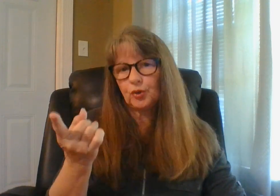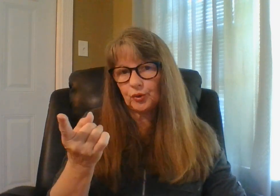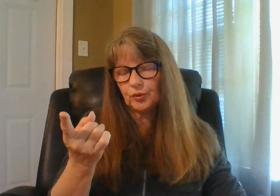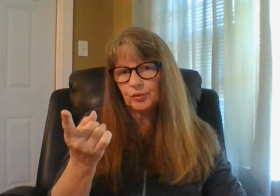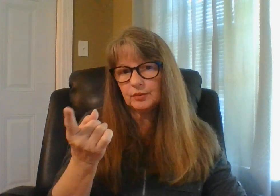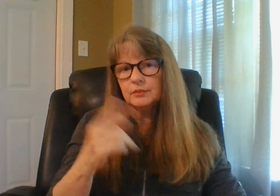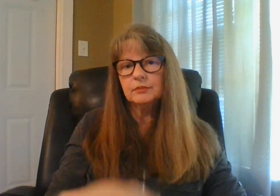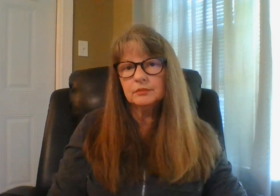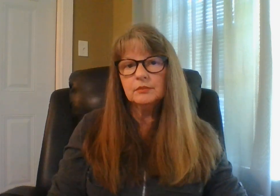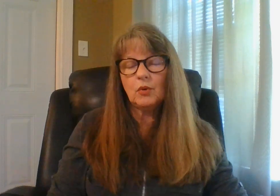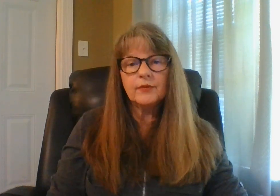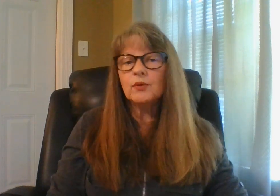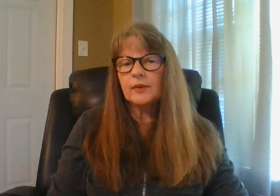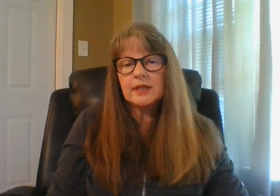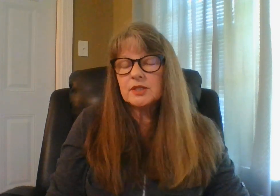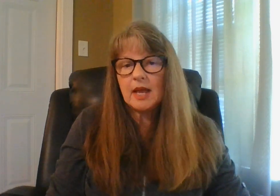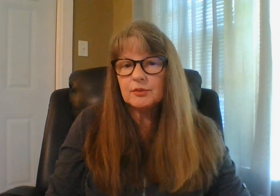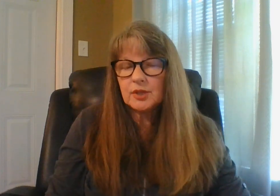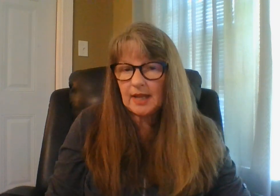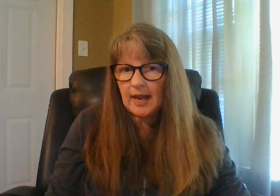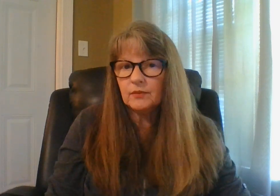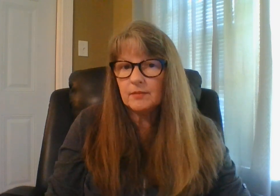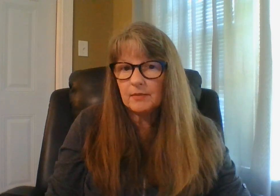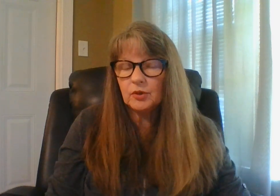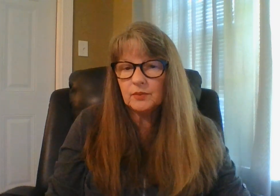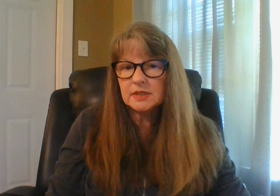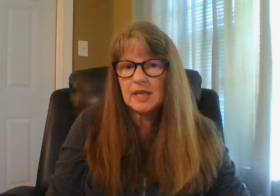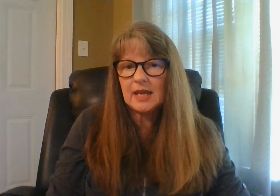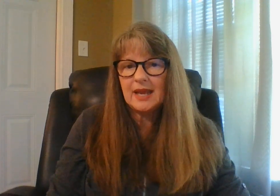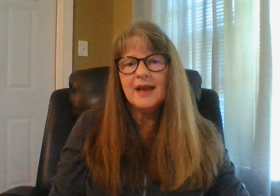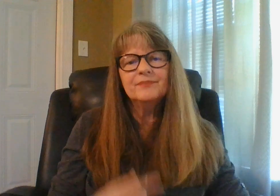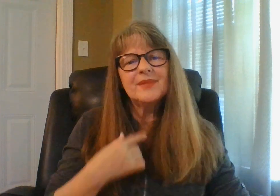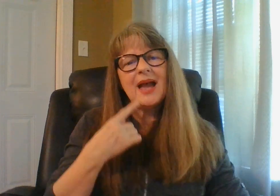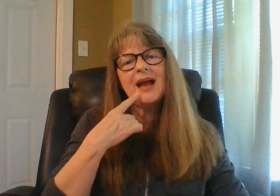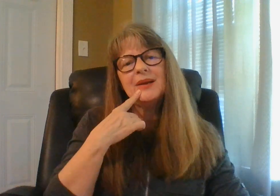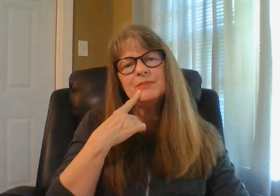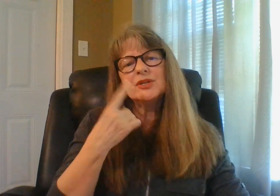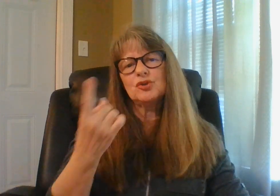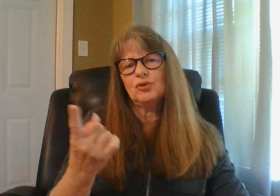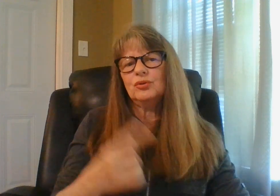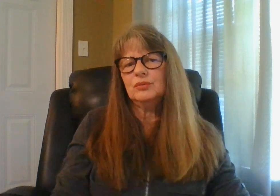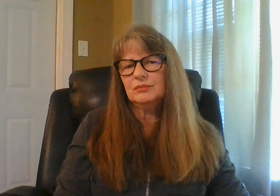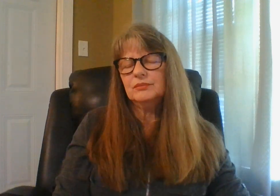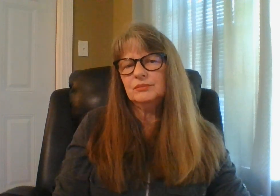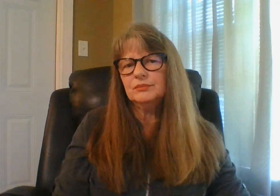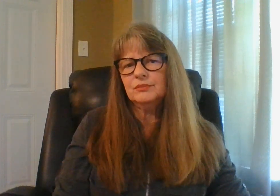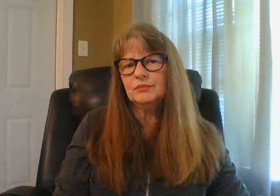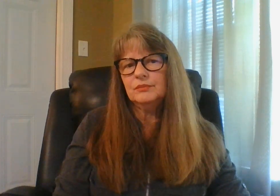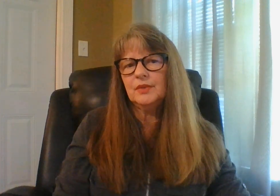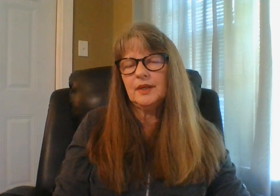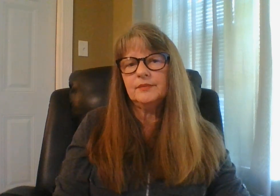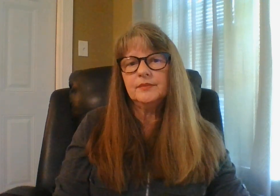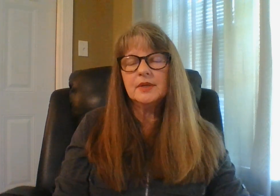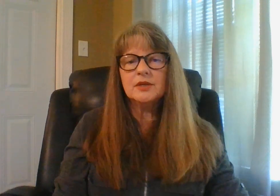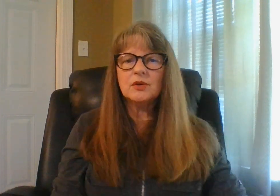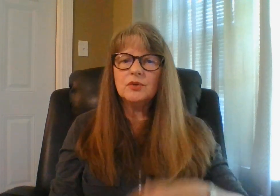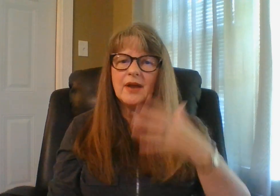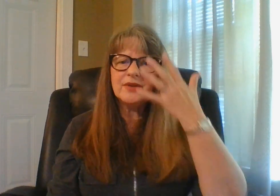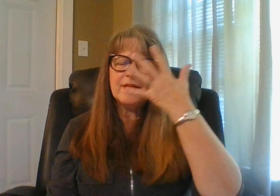her. Or if you already established the cat, remember you would say, I miss her. And so you have to have